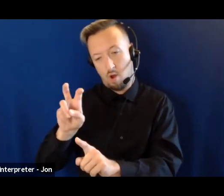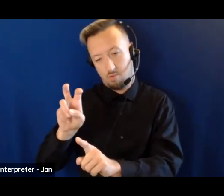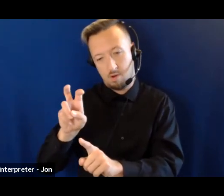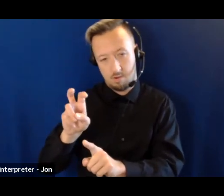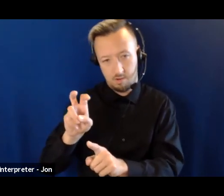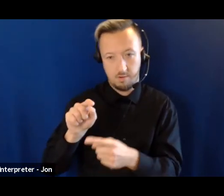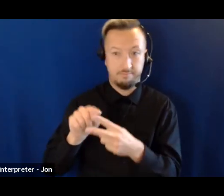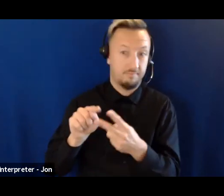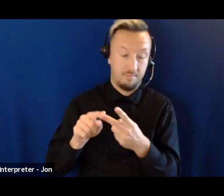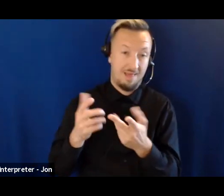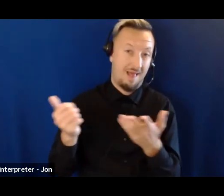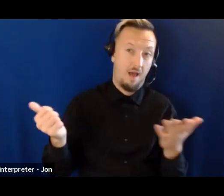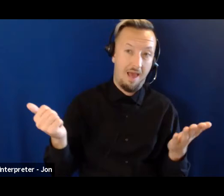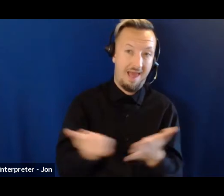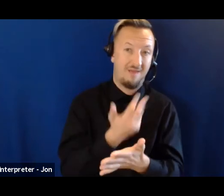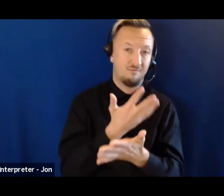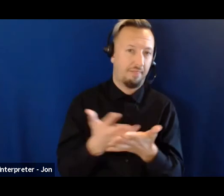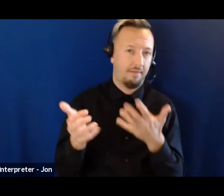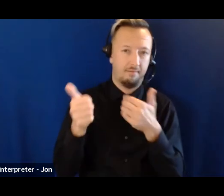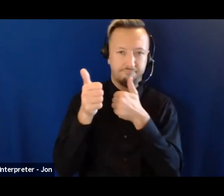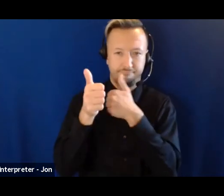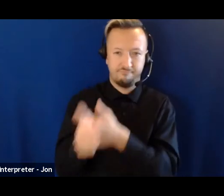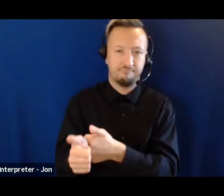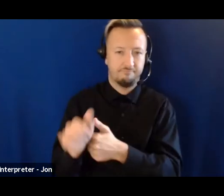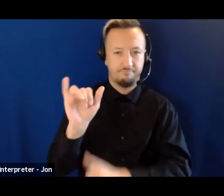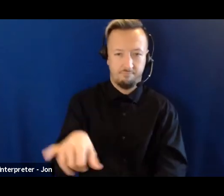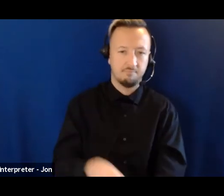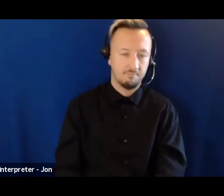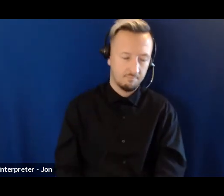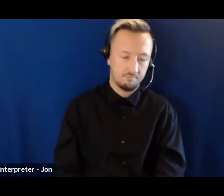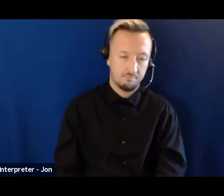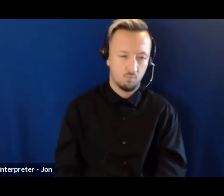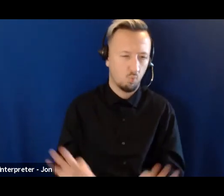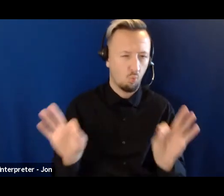it's just what everything falls under. So they're good to know.